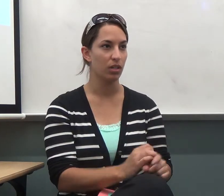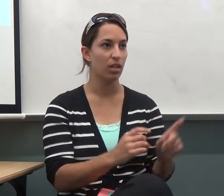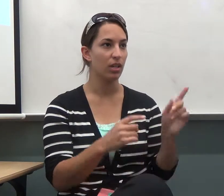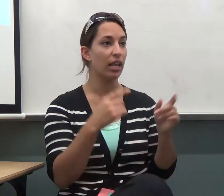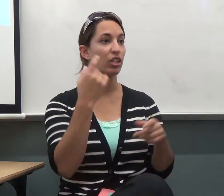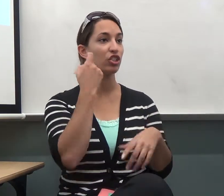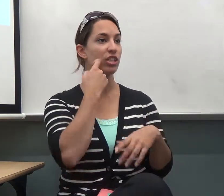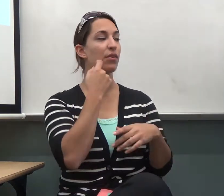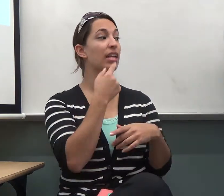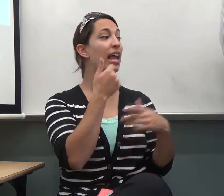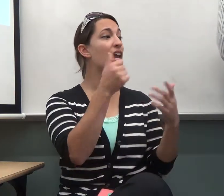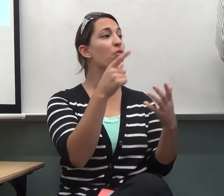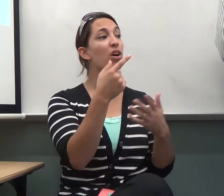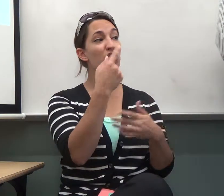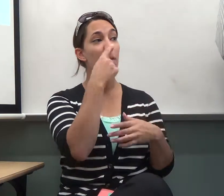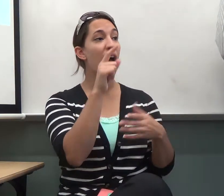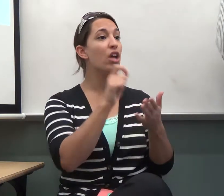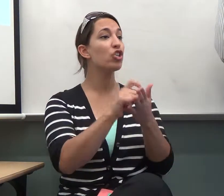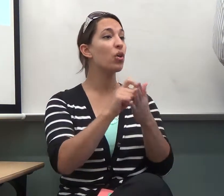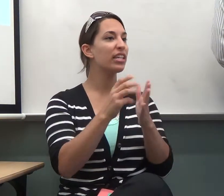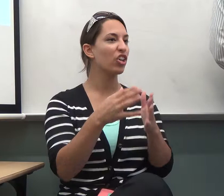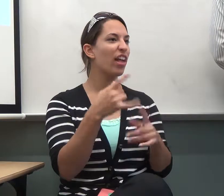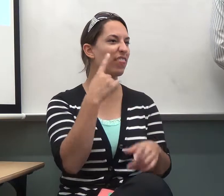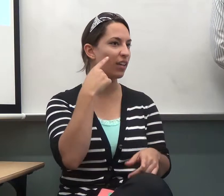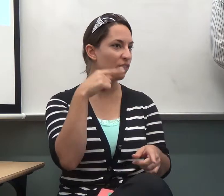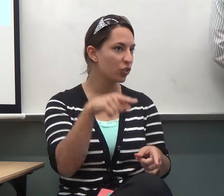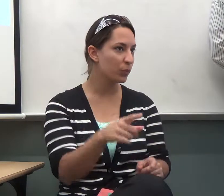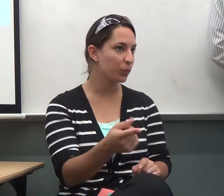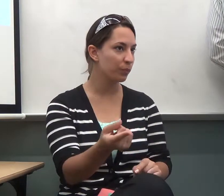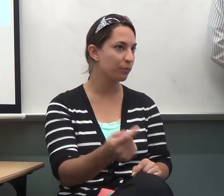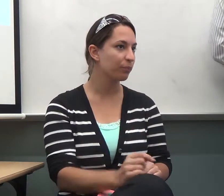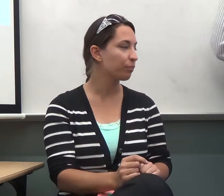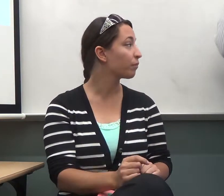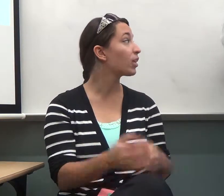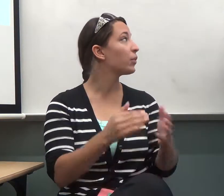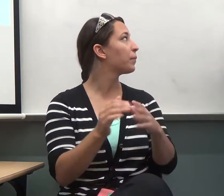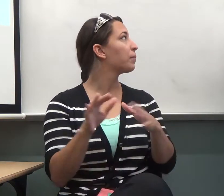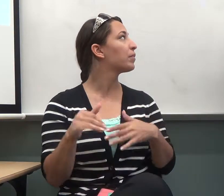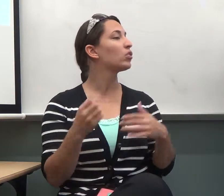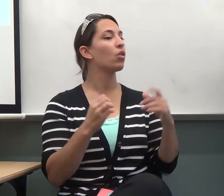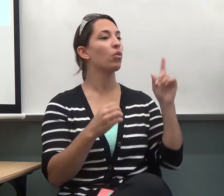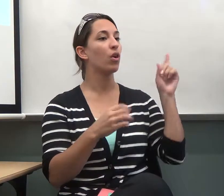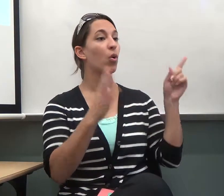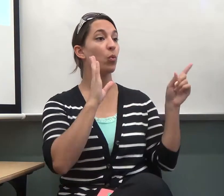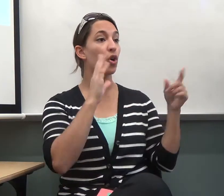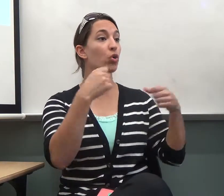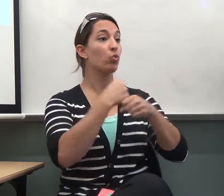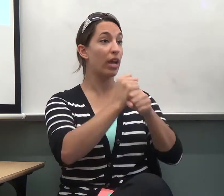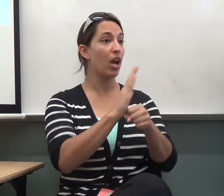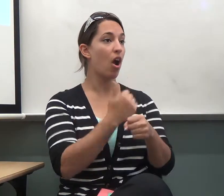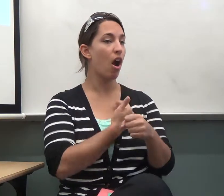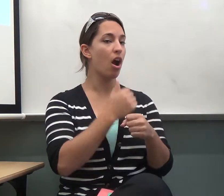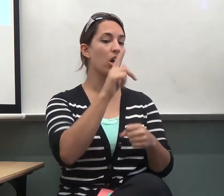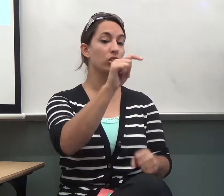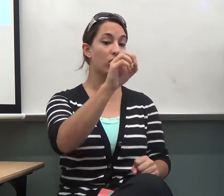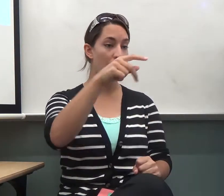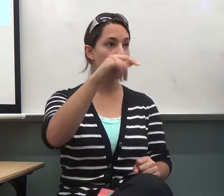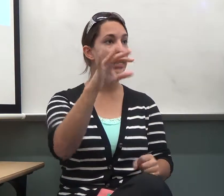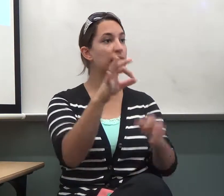will create our topic sentence. This is kind of what we're doing here.